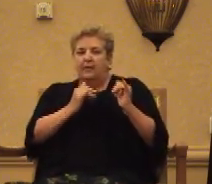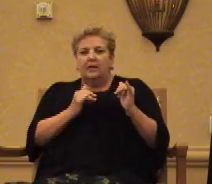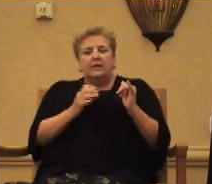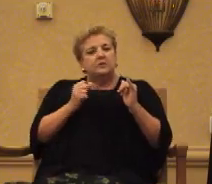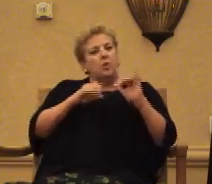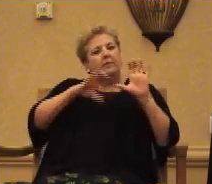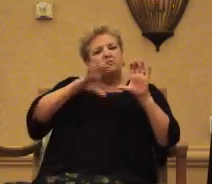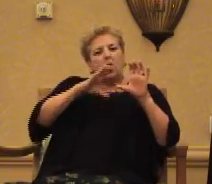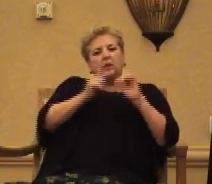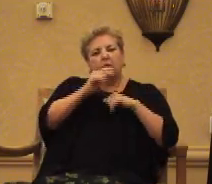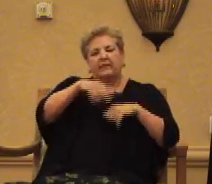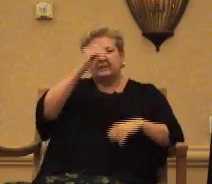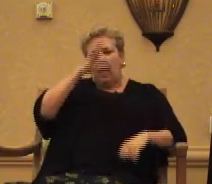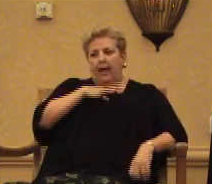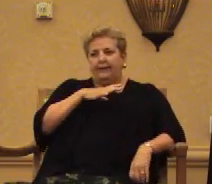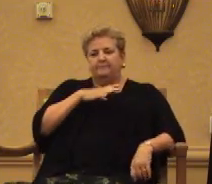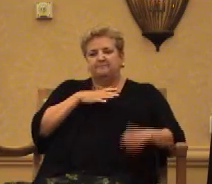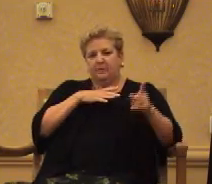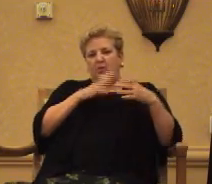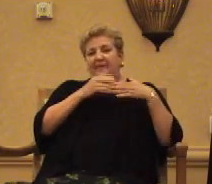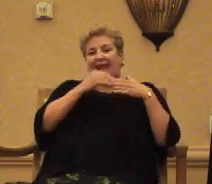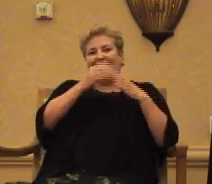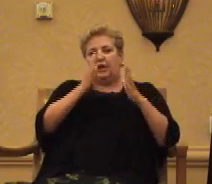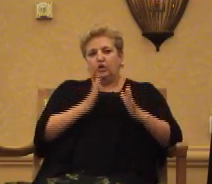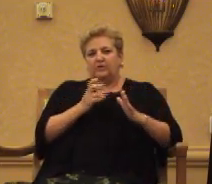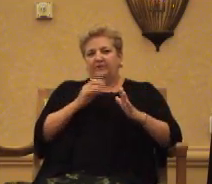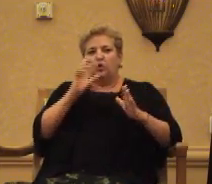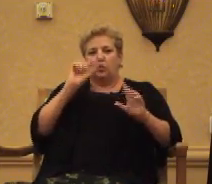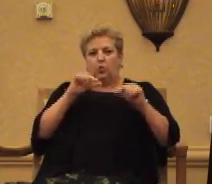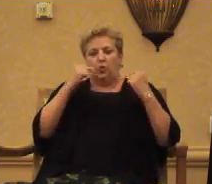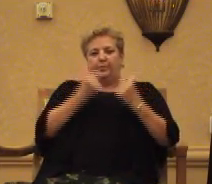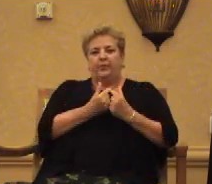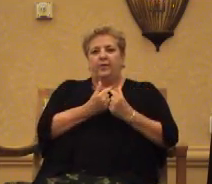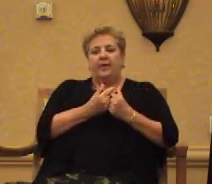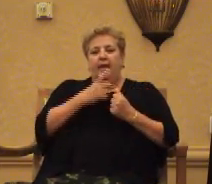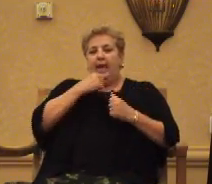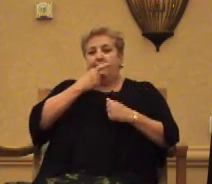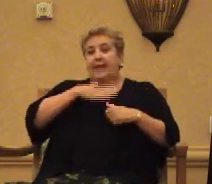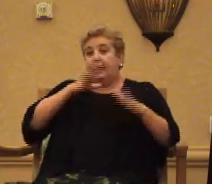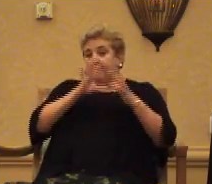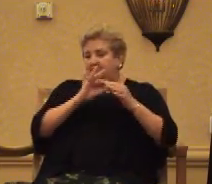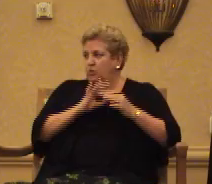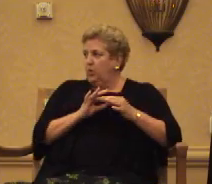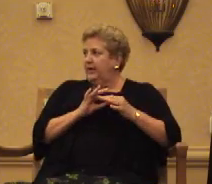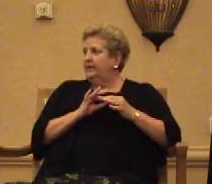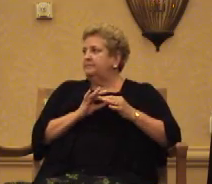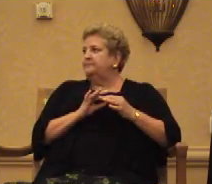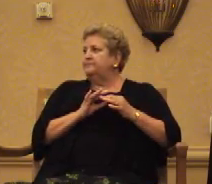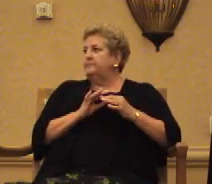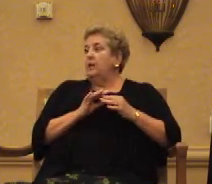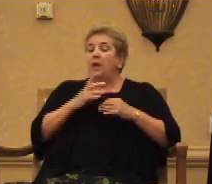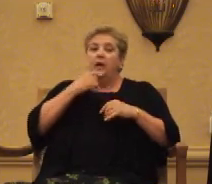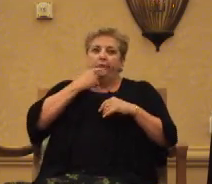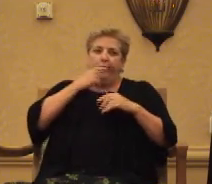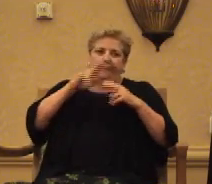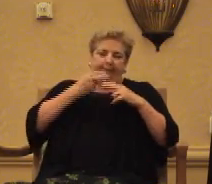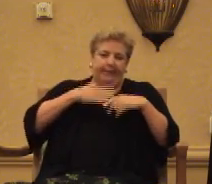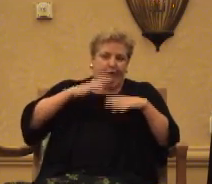who's one of the leaders in this group of guys, and I'm telling him my story, and I'm telling him about the trouble I'm in and the gang of guys I